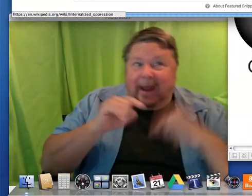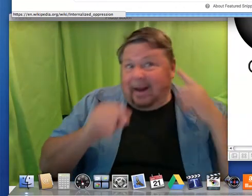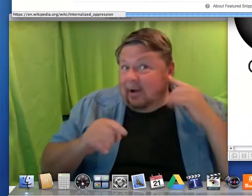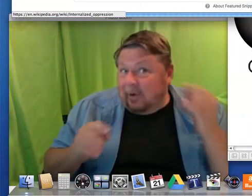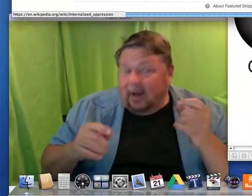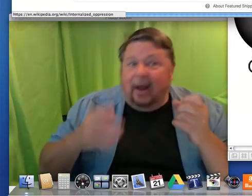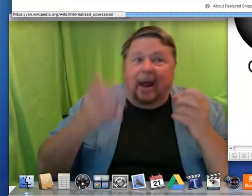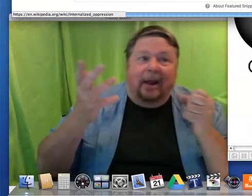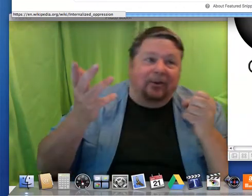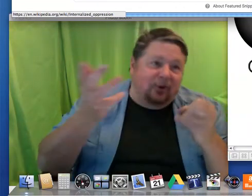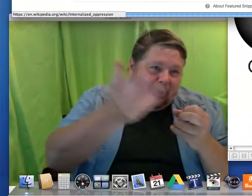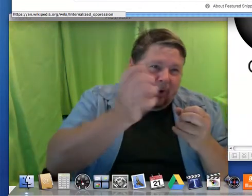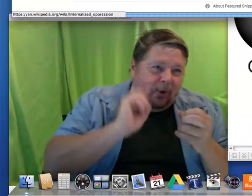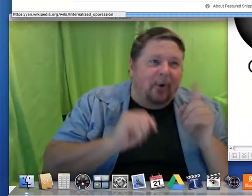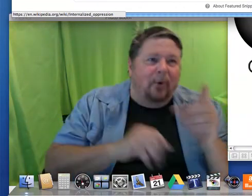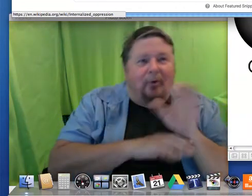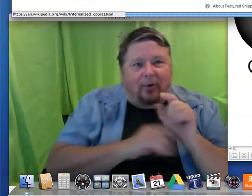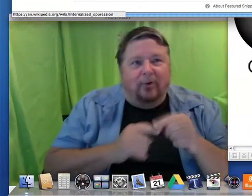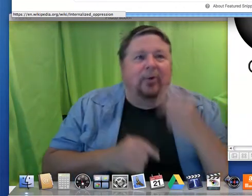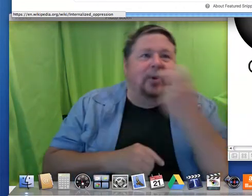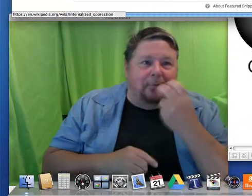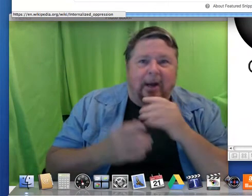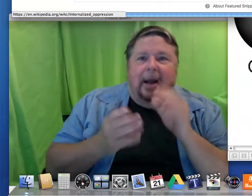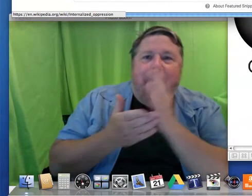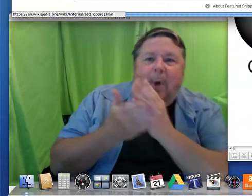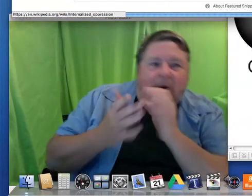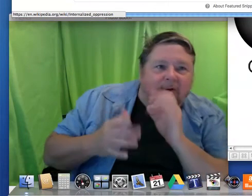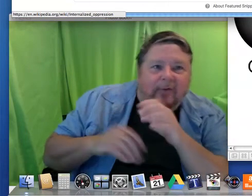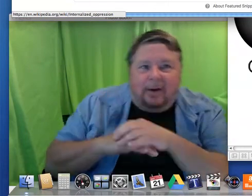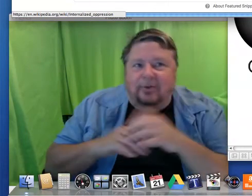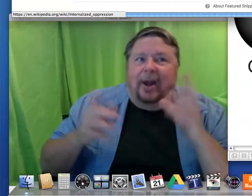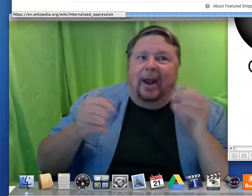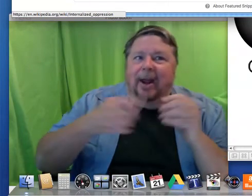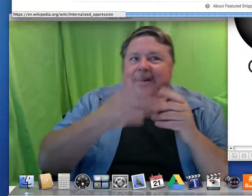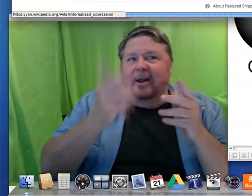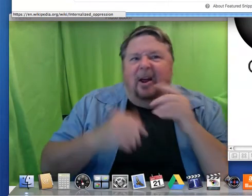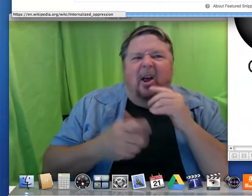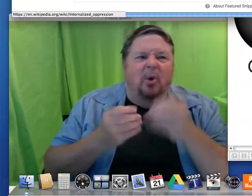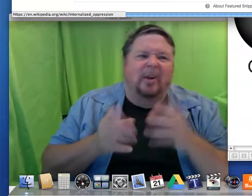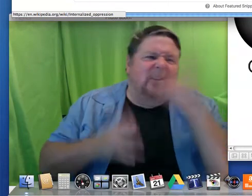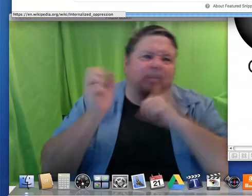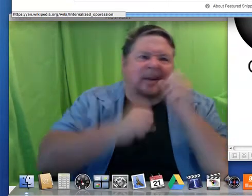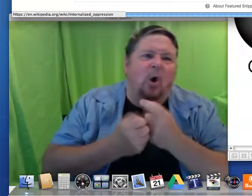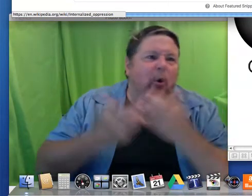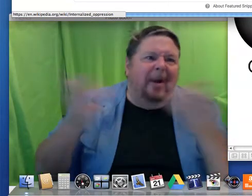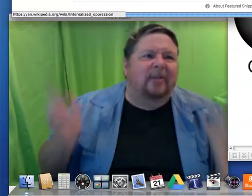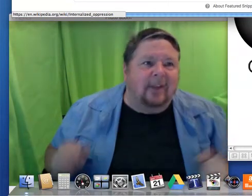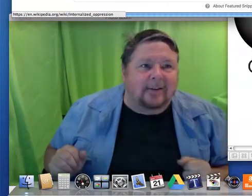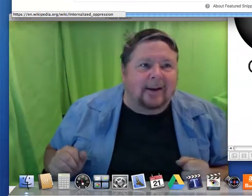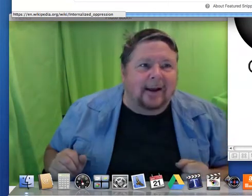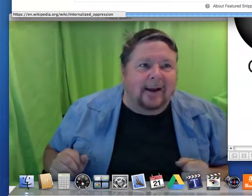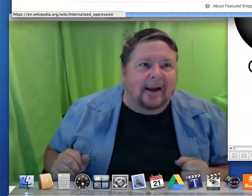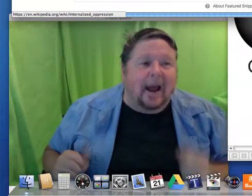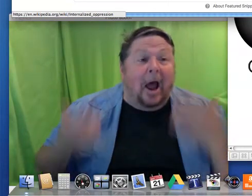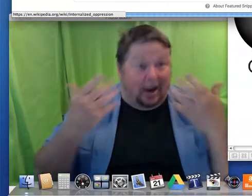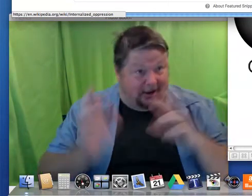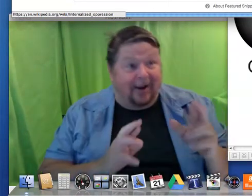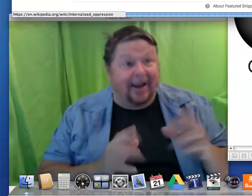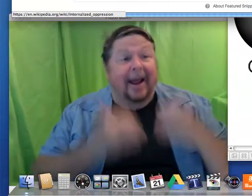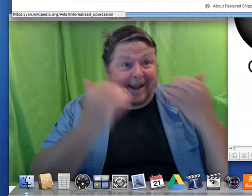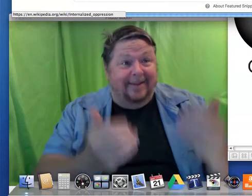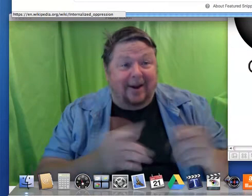can't hear it, and so we're going to force you to lip read parts of English and otherwise just miss a whole bunch of things.